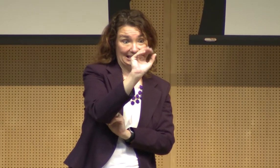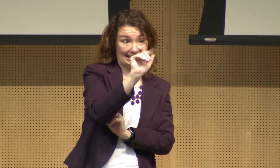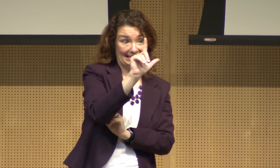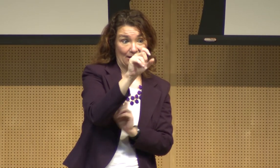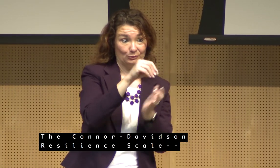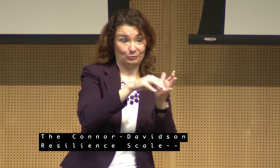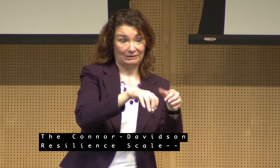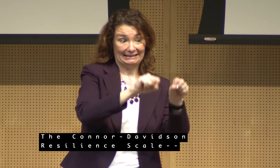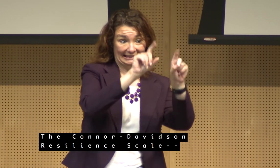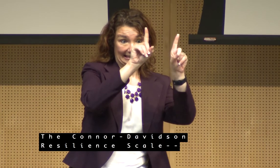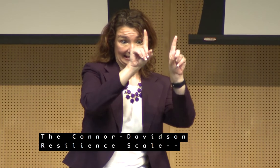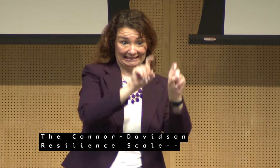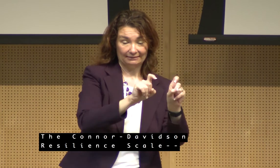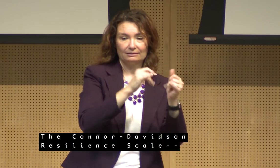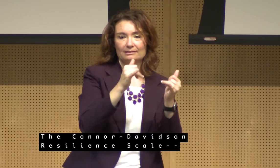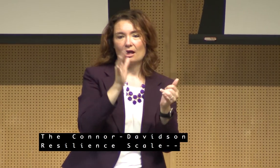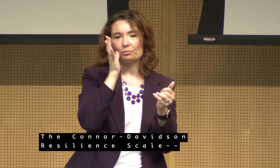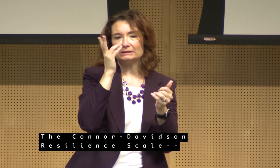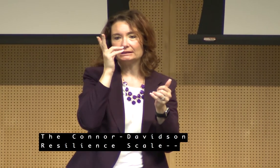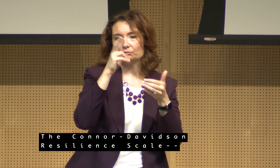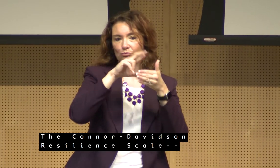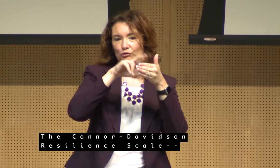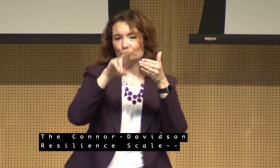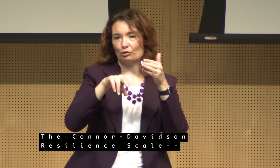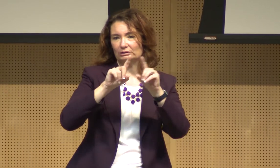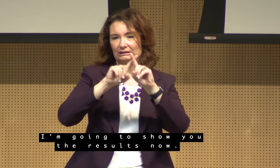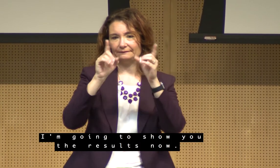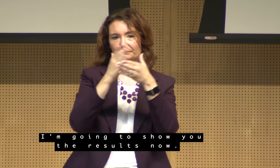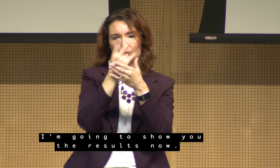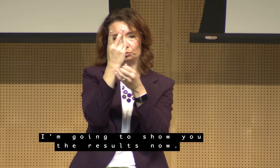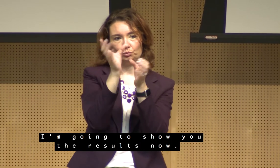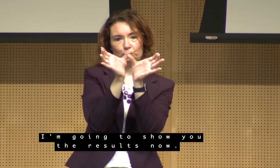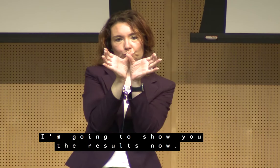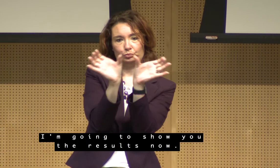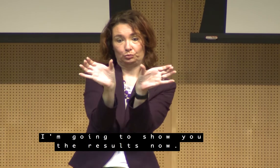The Connor-Davidson Resilience Scale, I'm going to show you the results now.